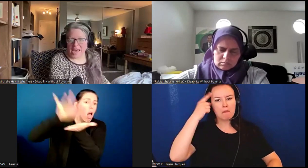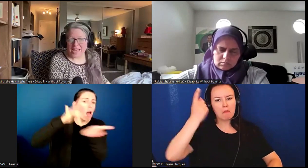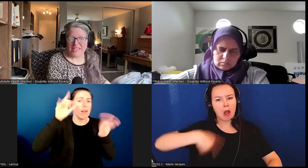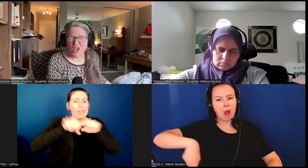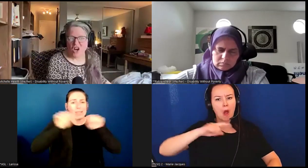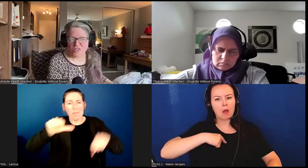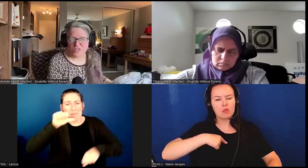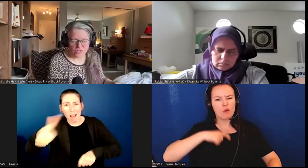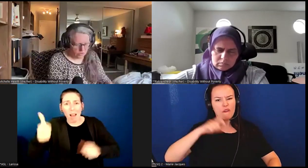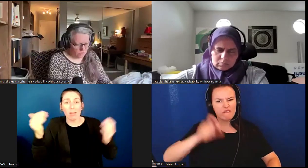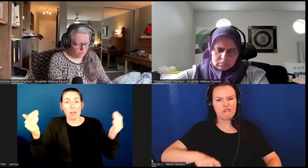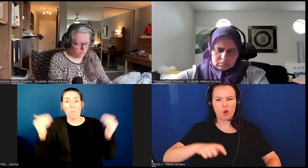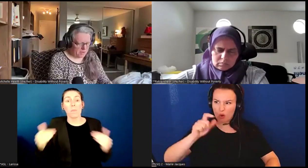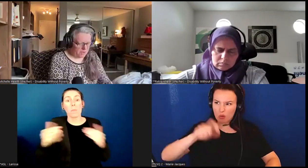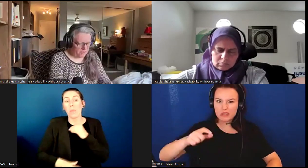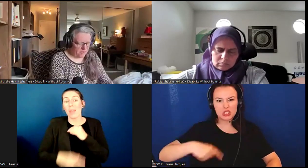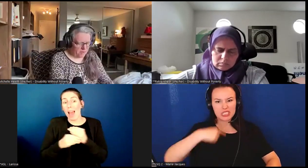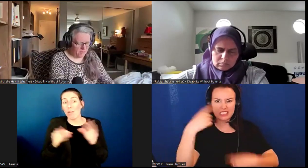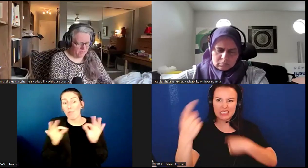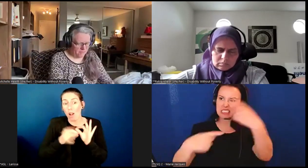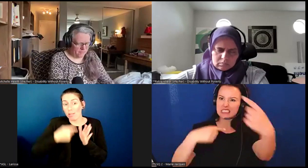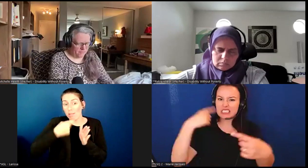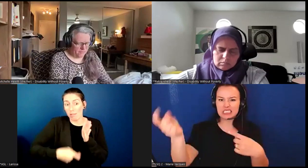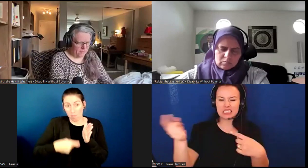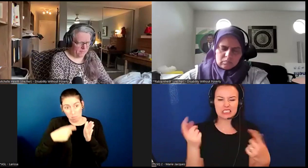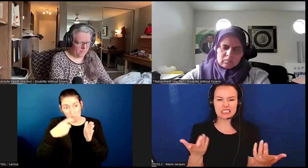one, added costs. Do you want to talk about that, Rabia?